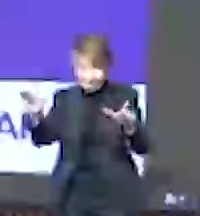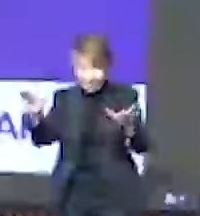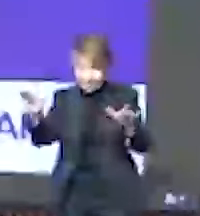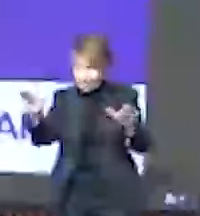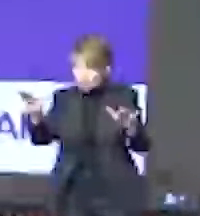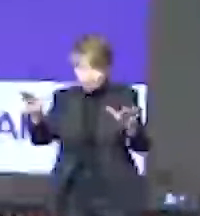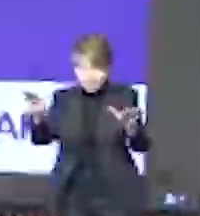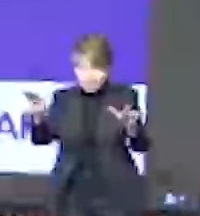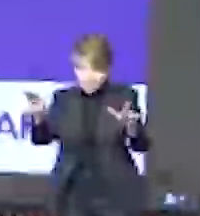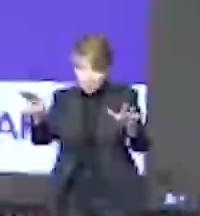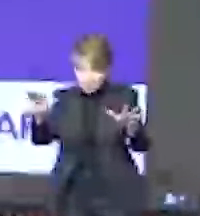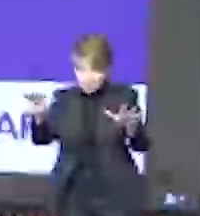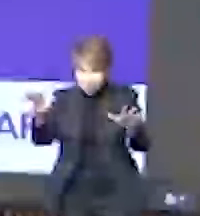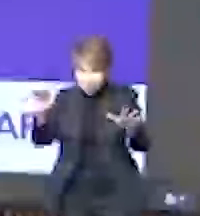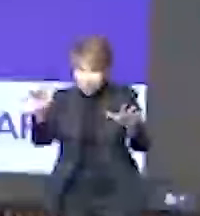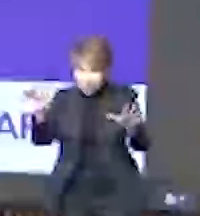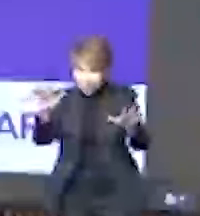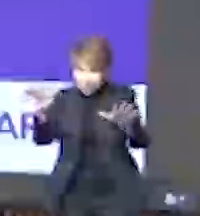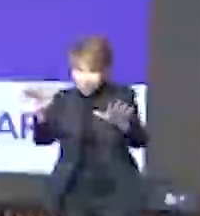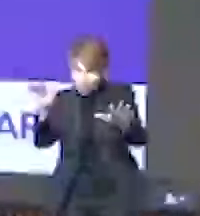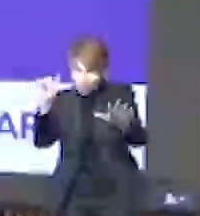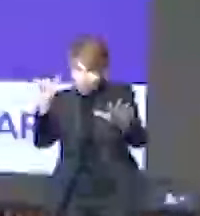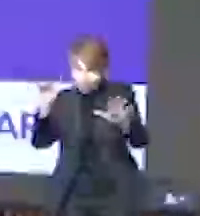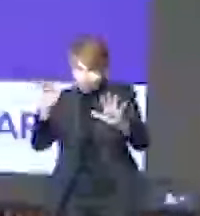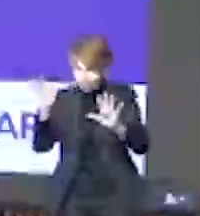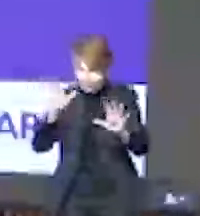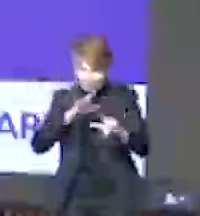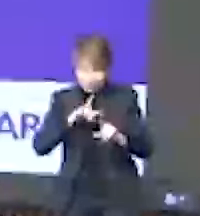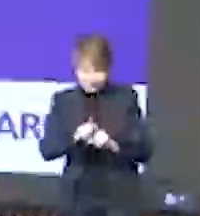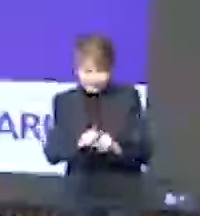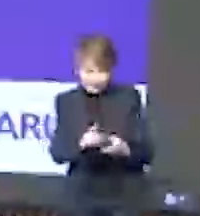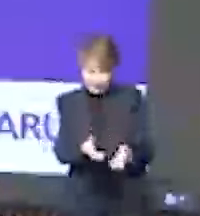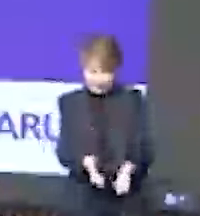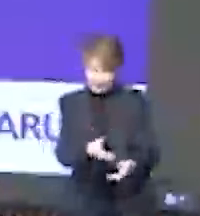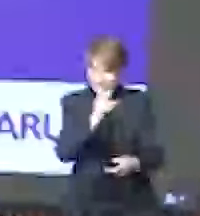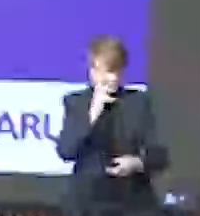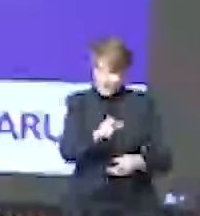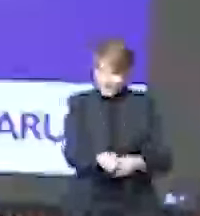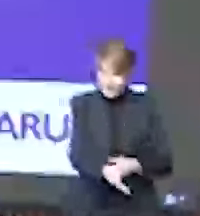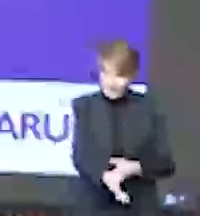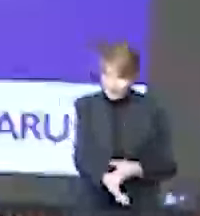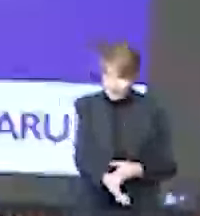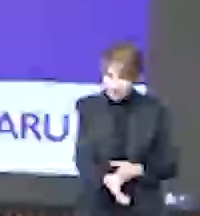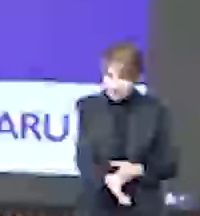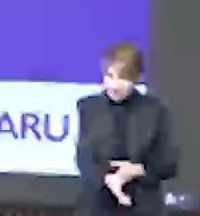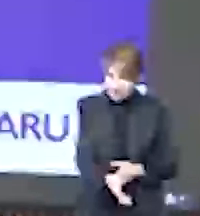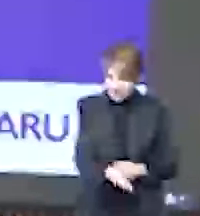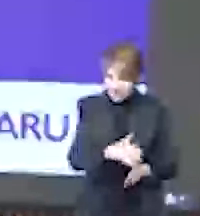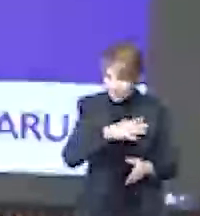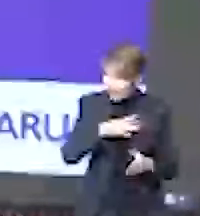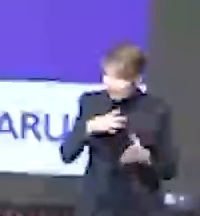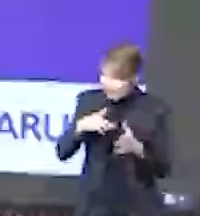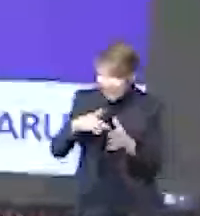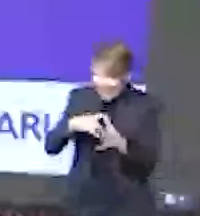to go, hey, we know that everyone's on the same page here. Everyone actually wants the same thing. But we just need some